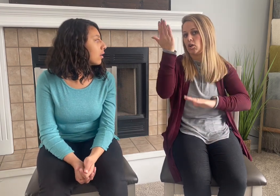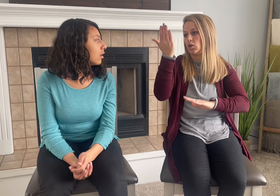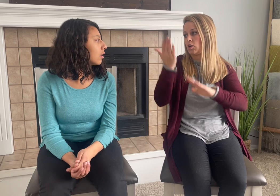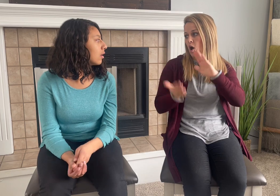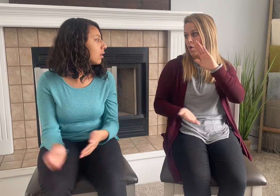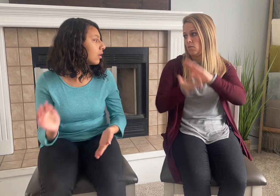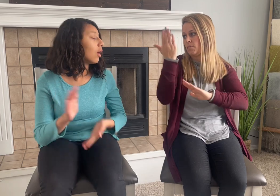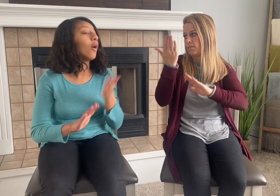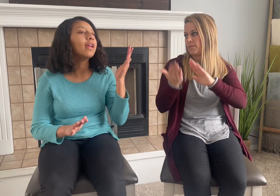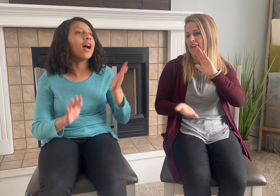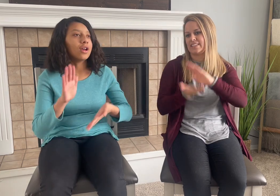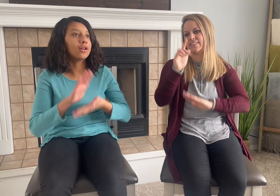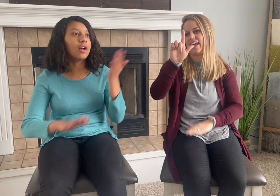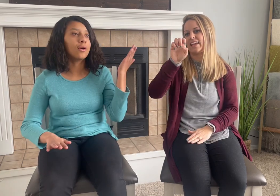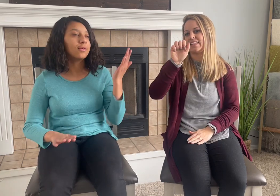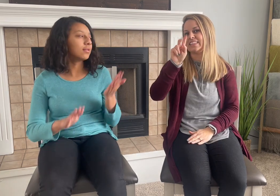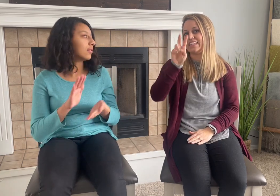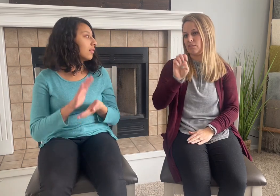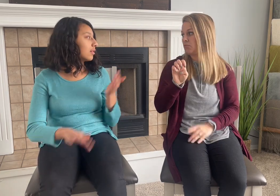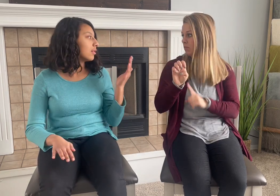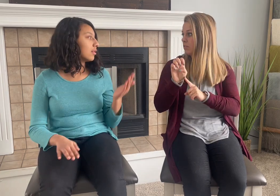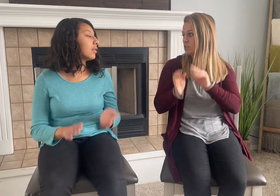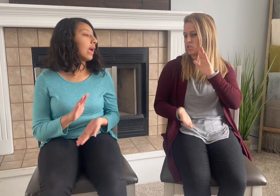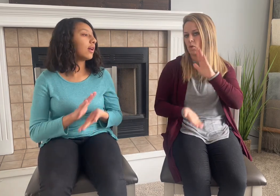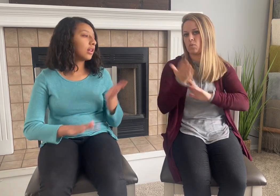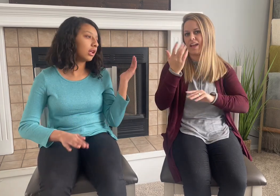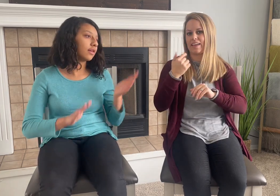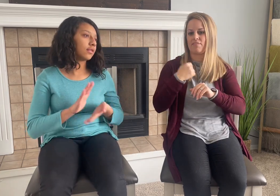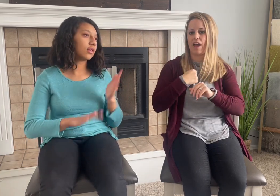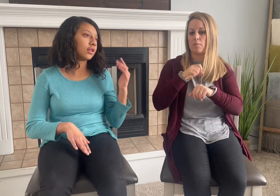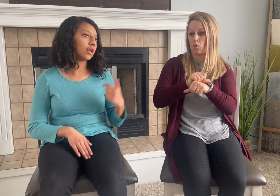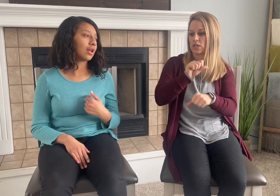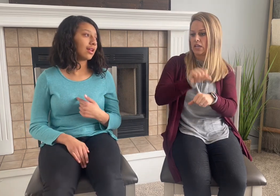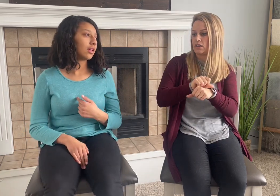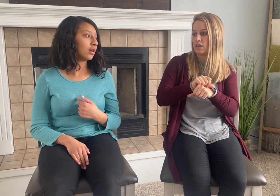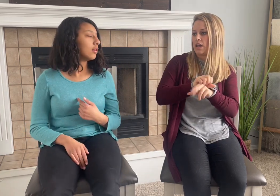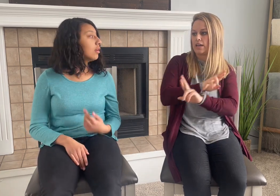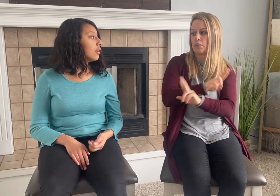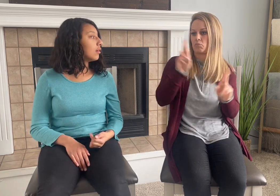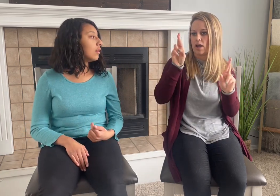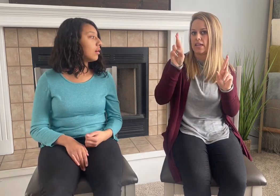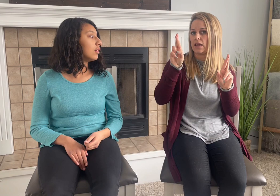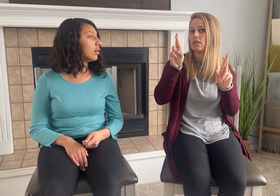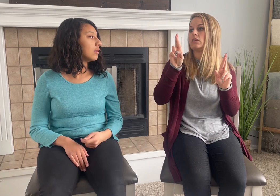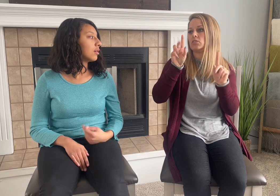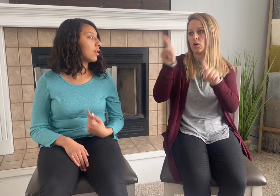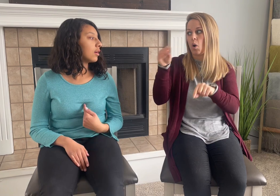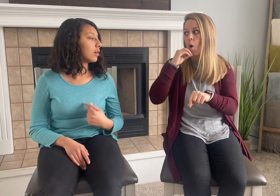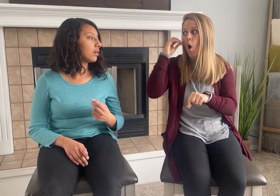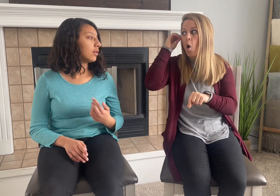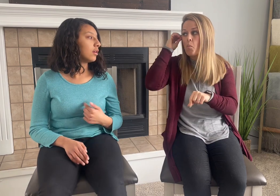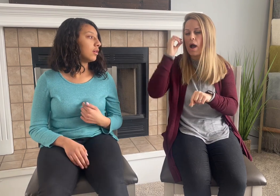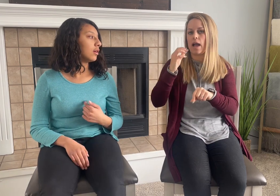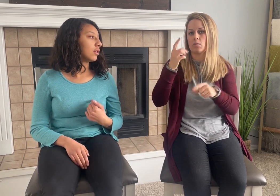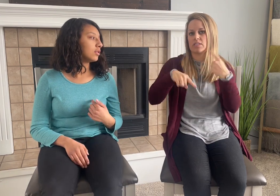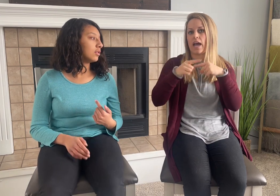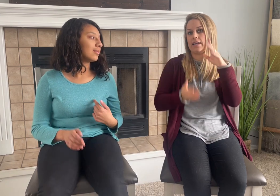go as in like leave. So like if I'm working and I'm ready to go home, I will sign